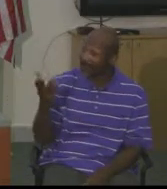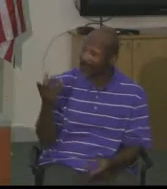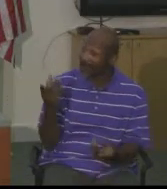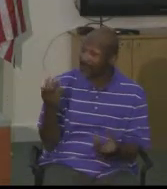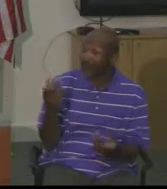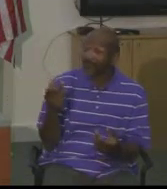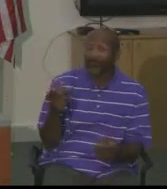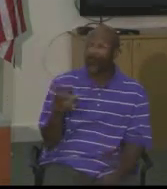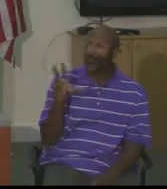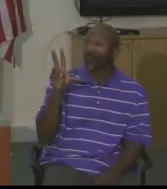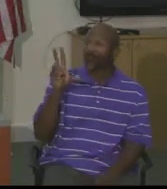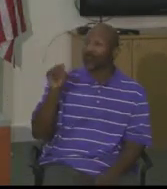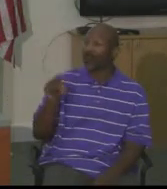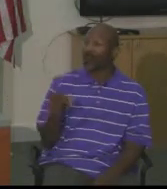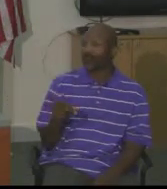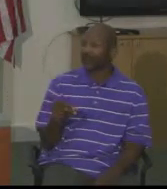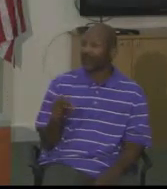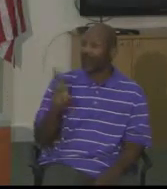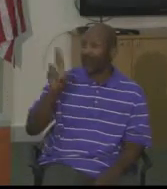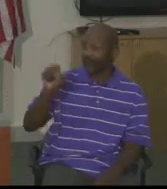is no.